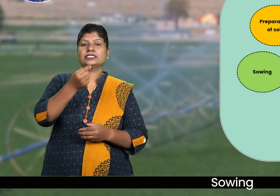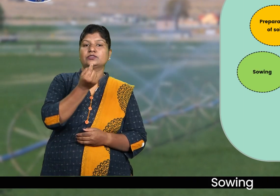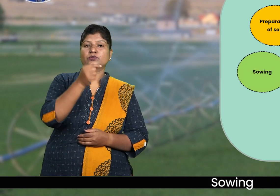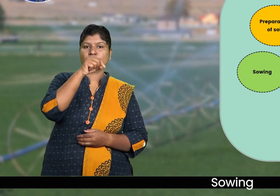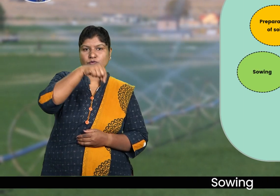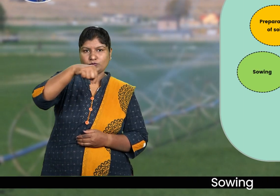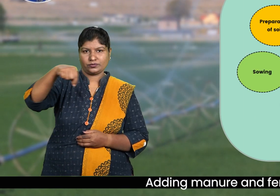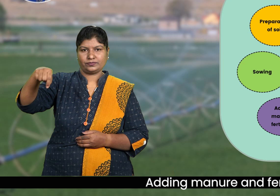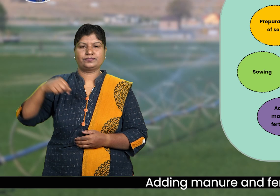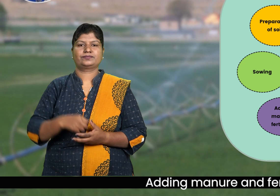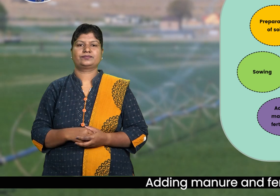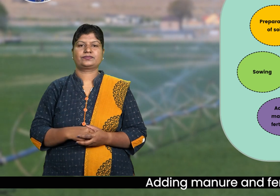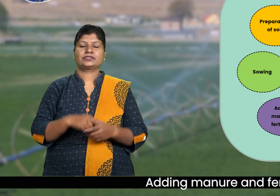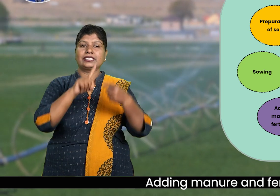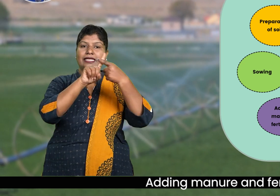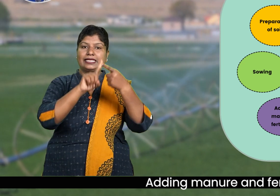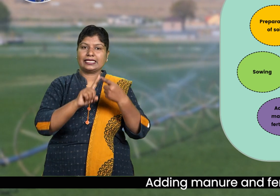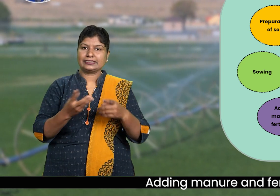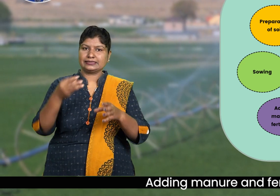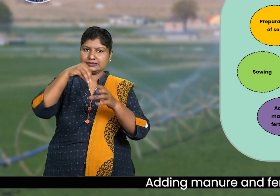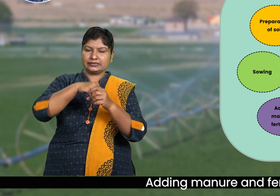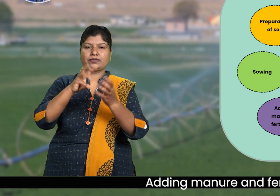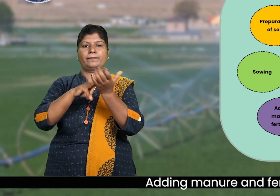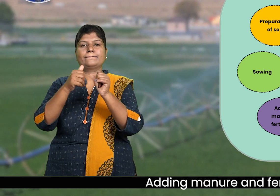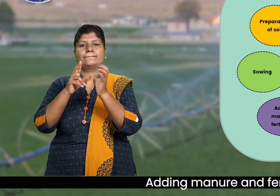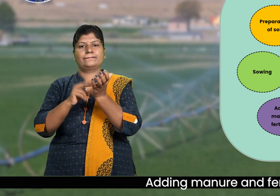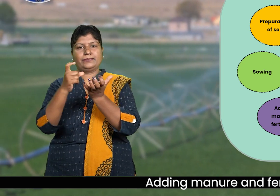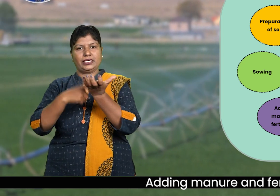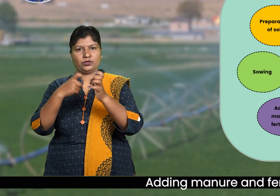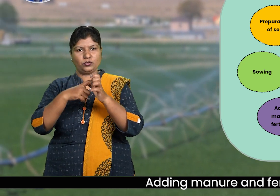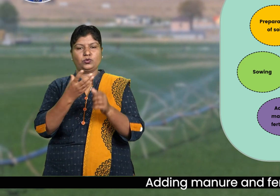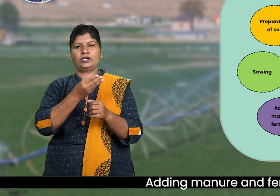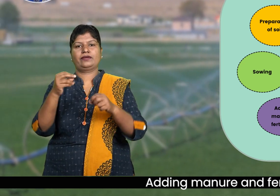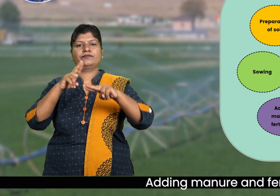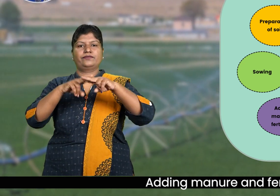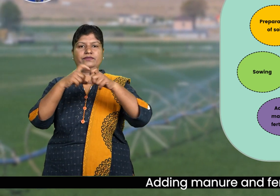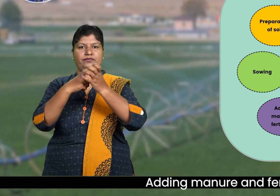sowing, adding manure and fertilizers,